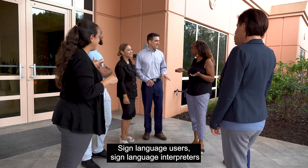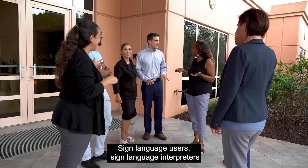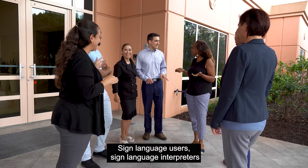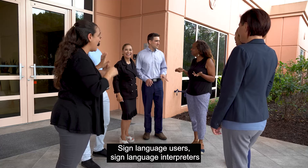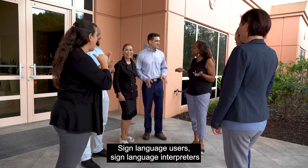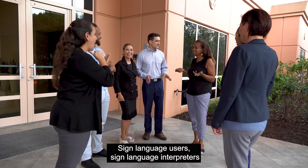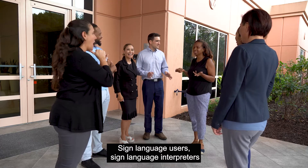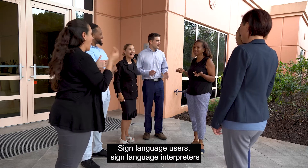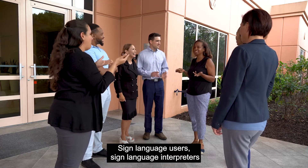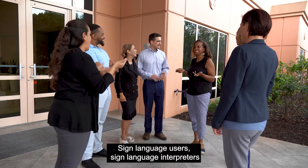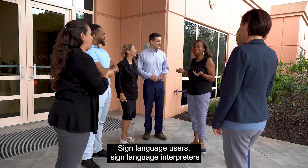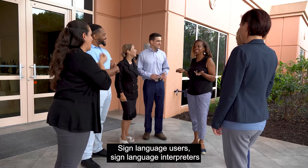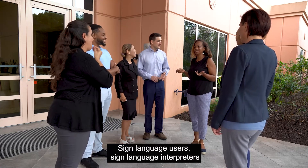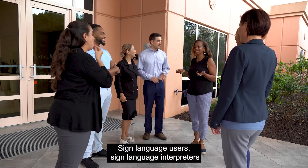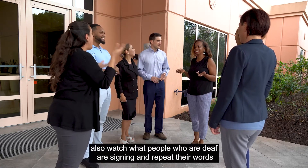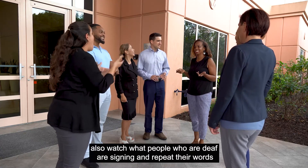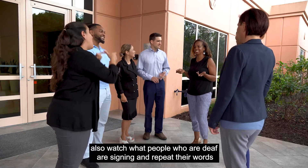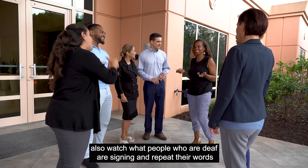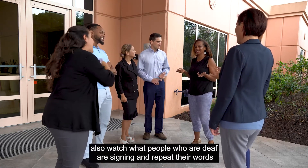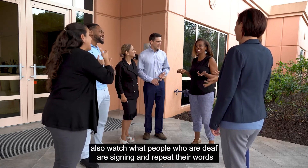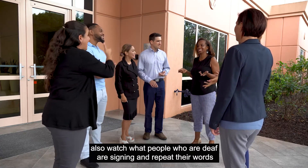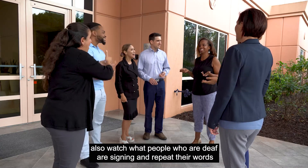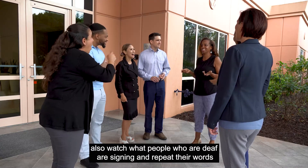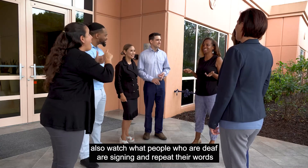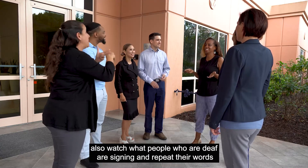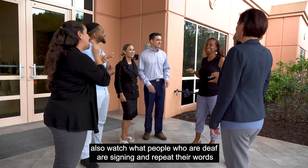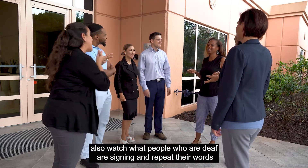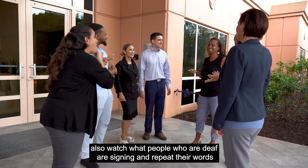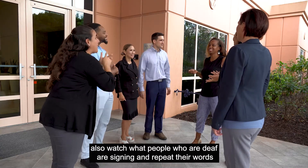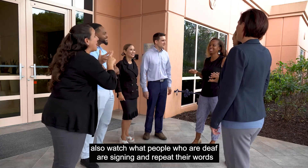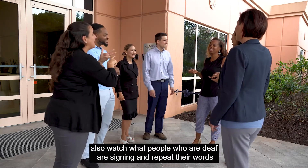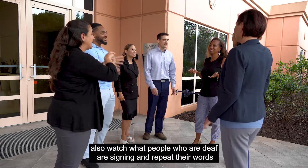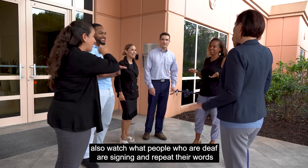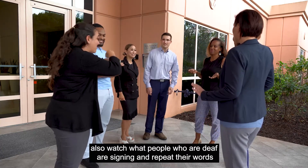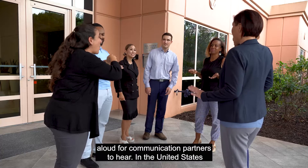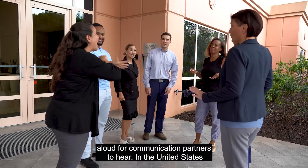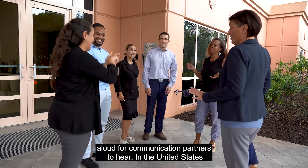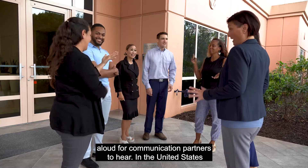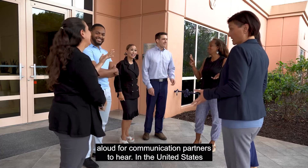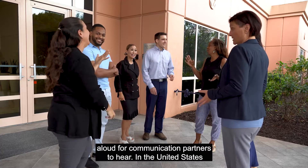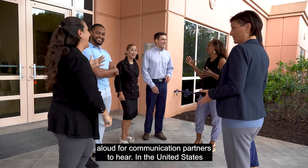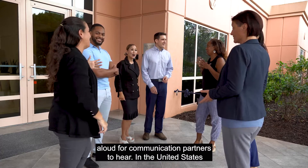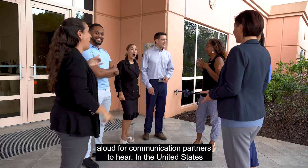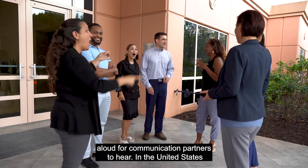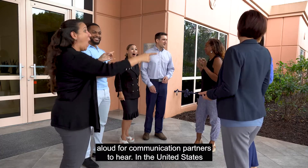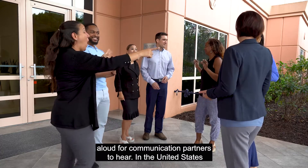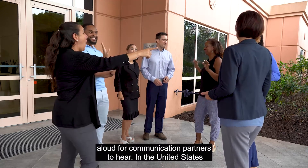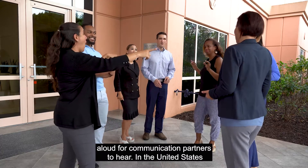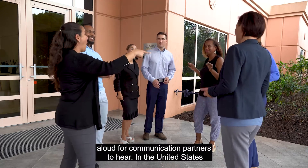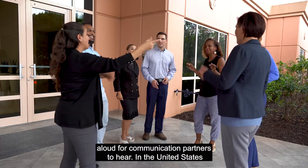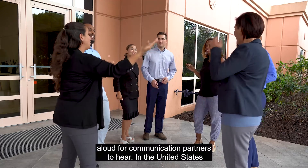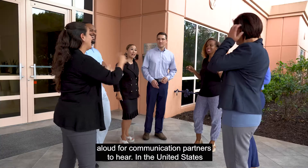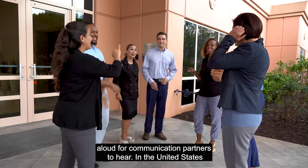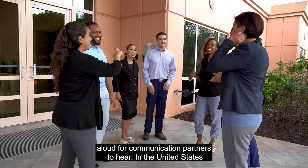language users. Sign language interpreters also watch what people who are deaf are signing and repeat their words aloud for communication partners